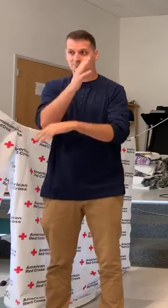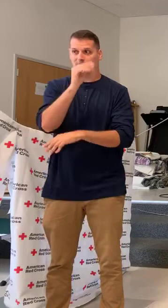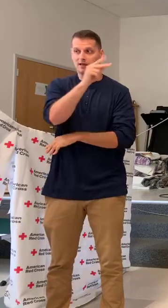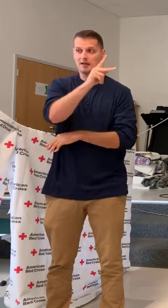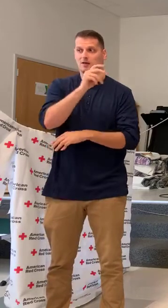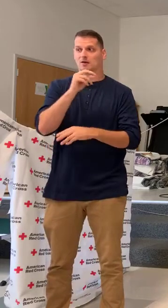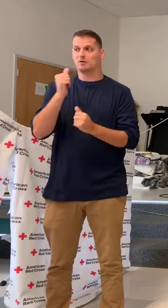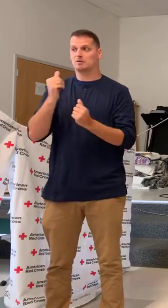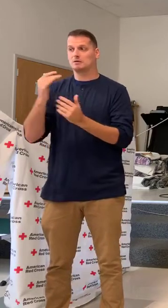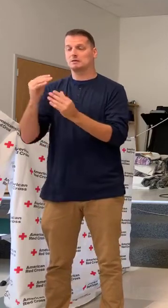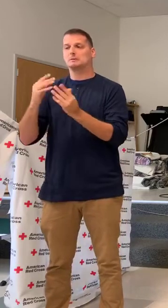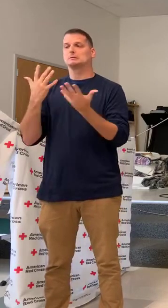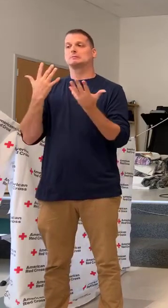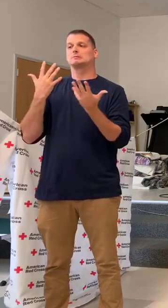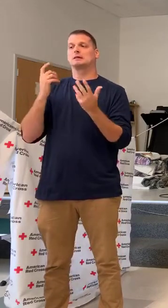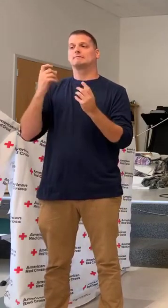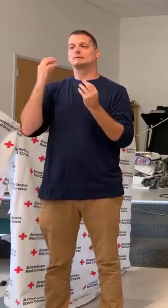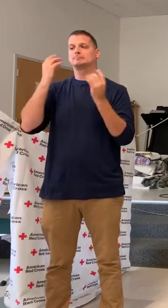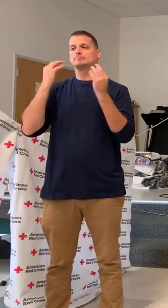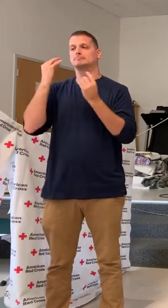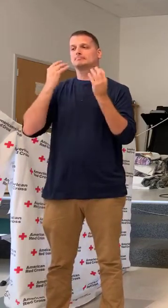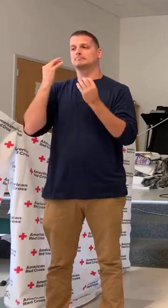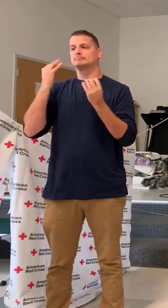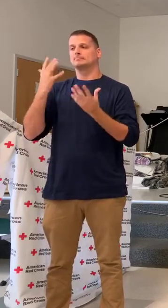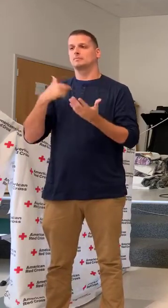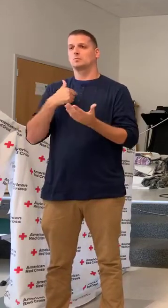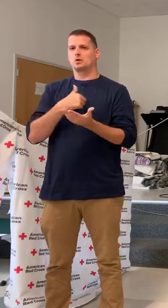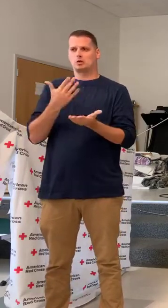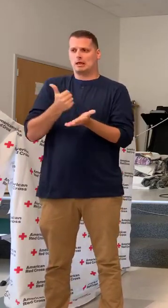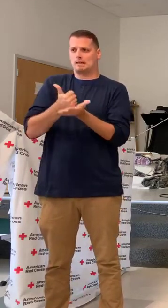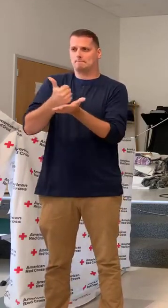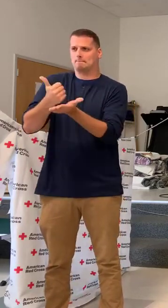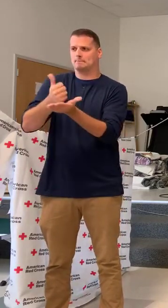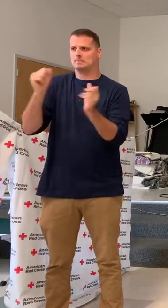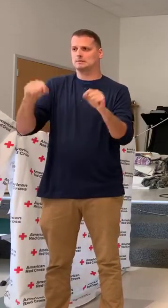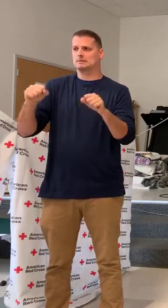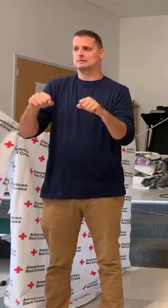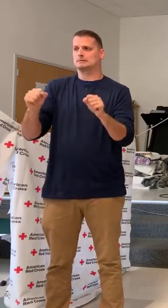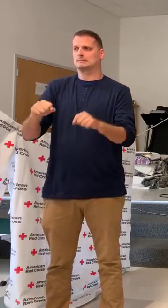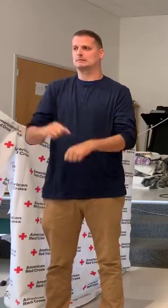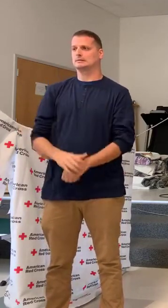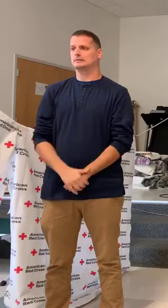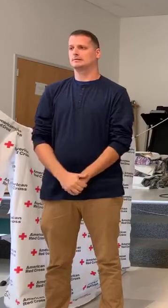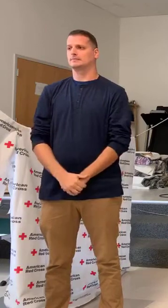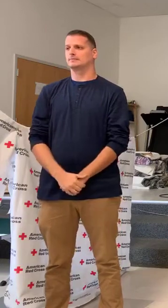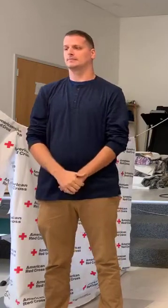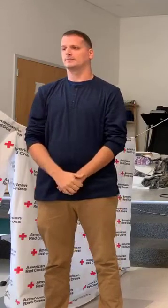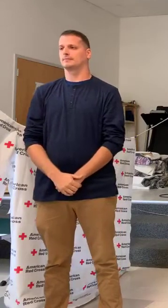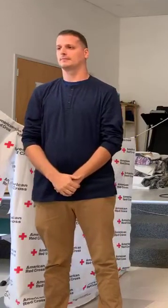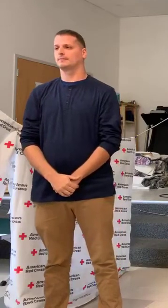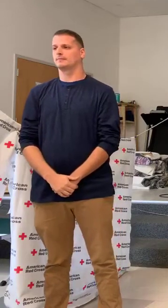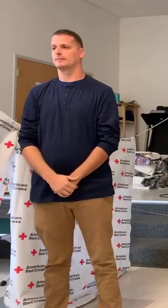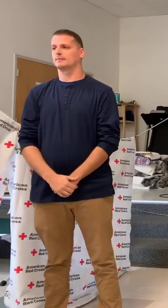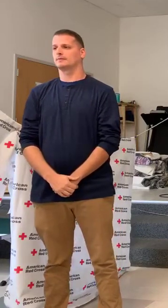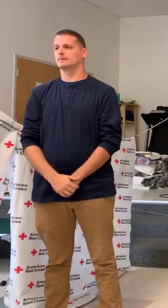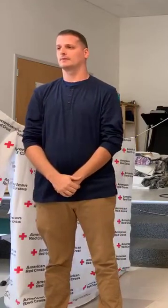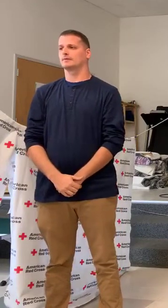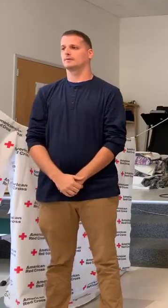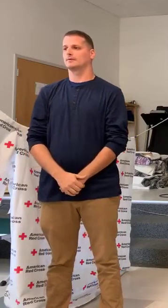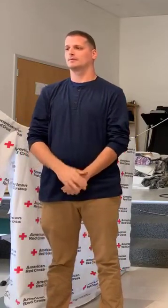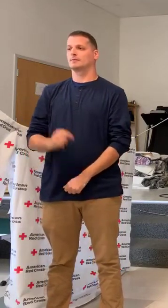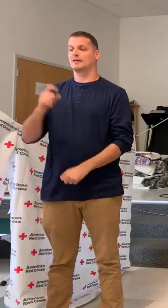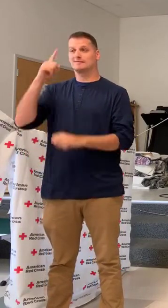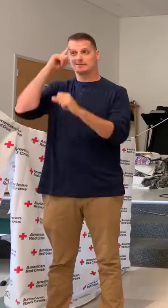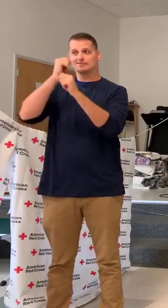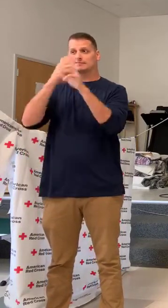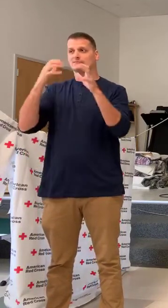neighborhoods. We're here to help, but we also have, the big picture is to try and work inside out